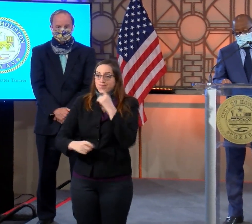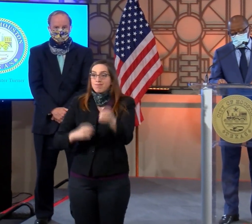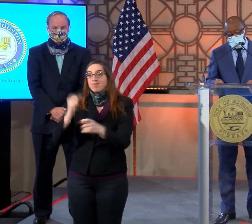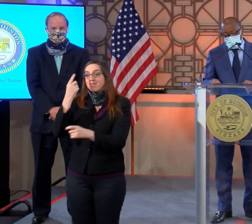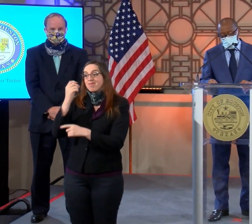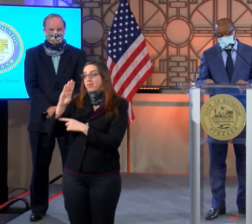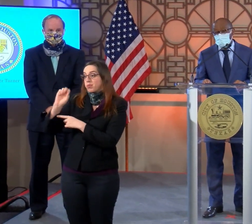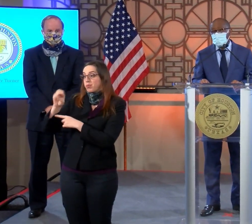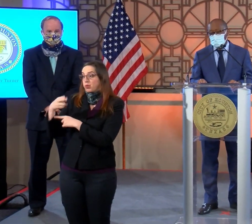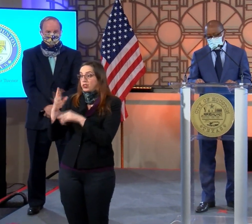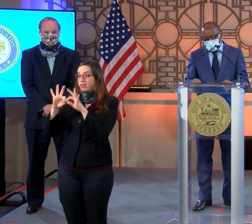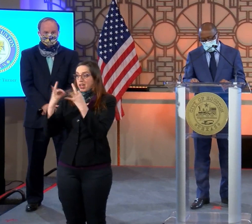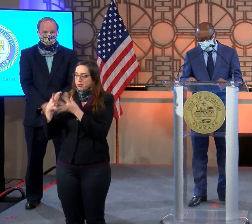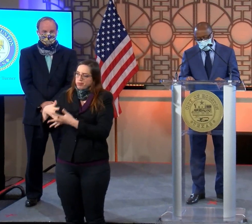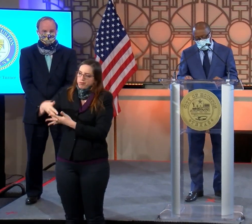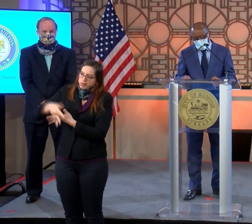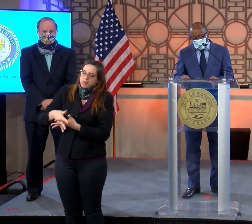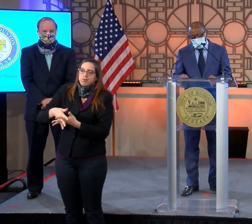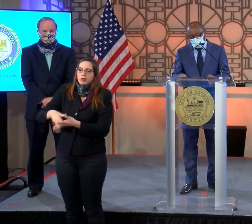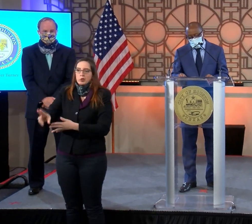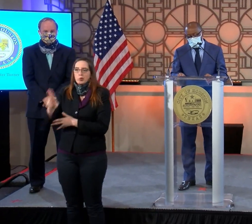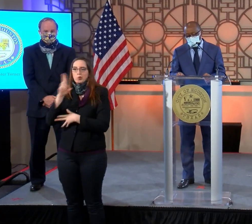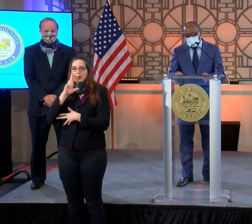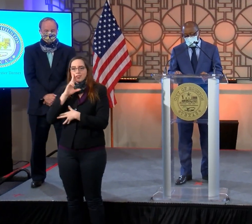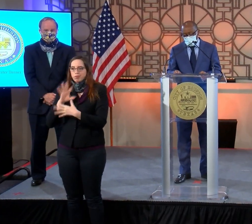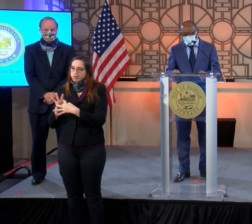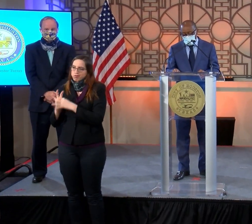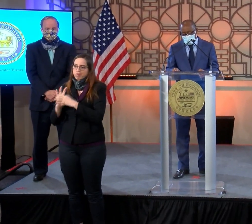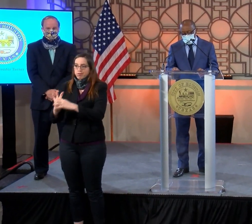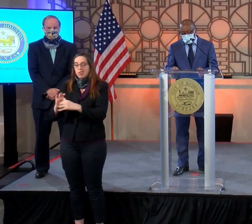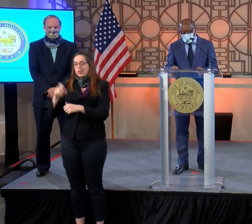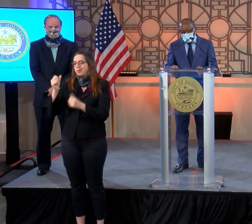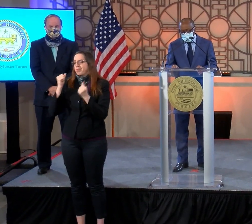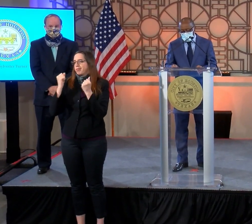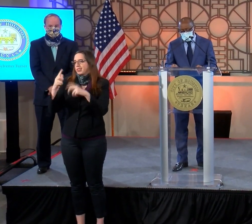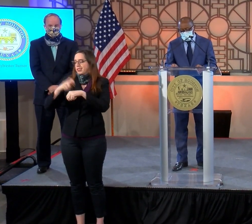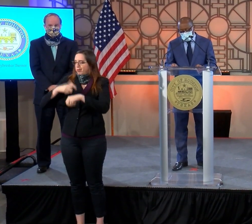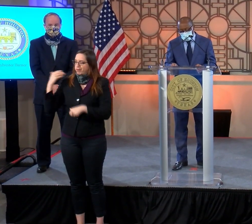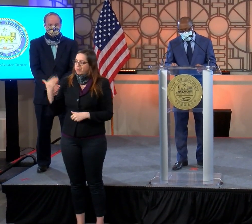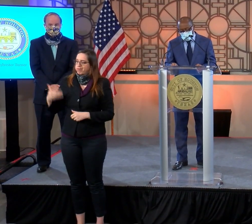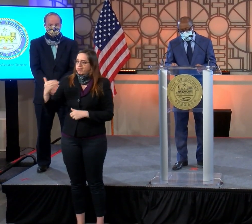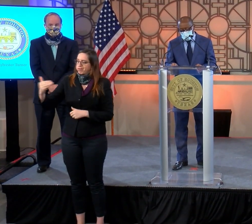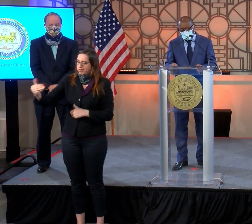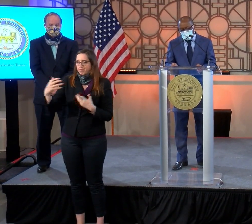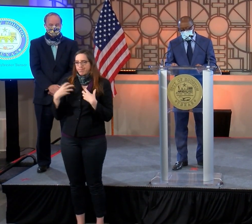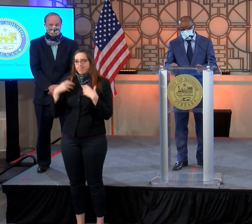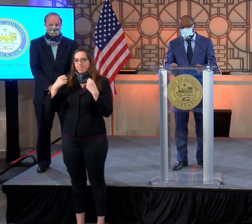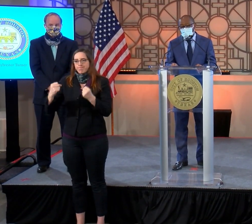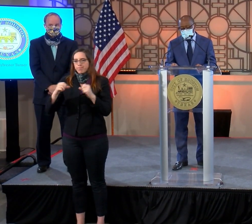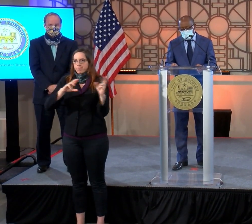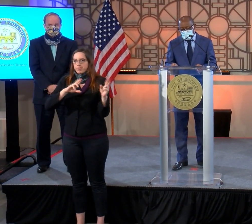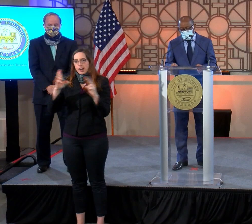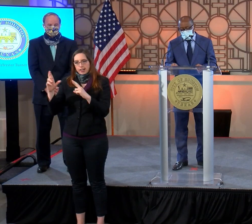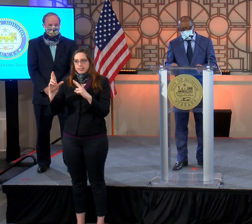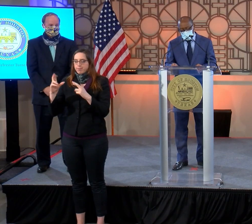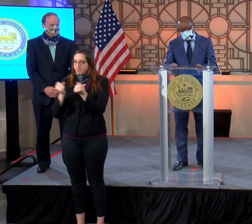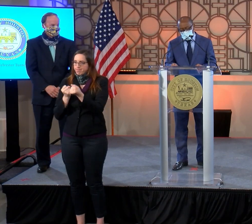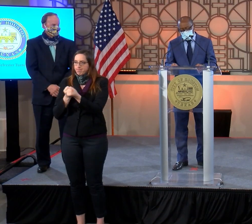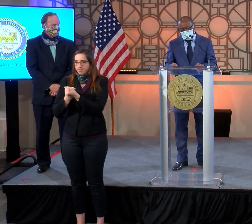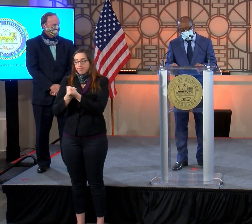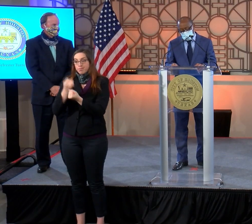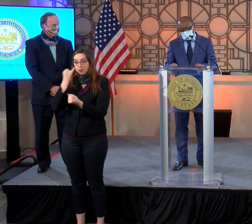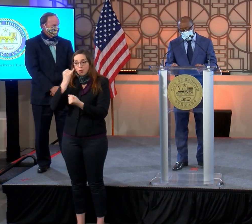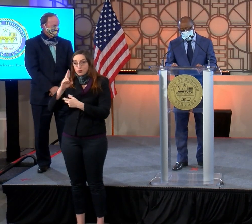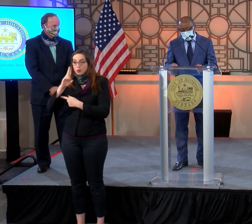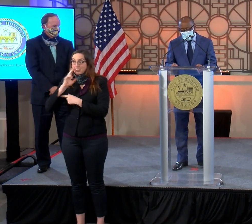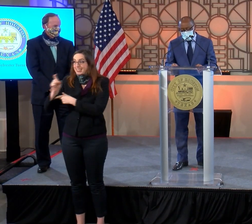an integral part of the Houston community. And time again, they step up with their hometown when their